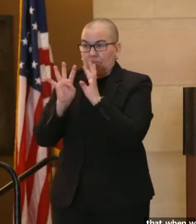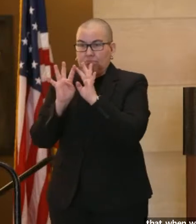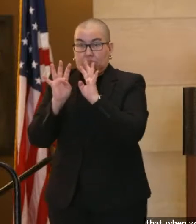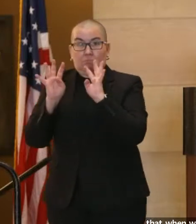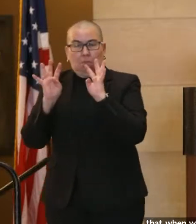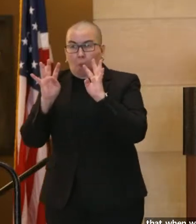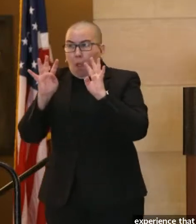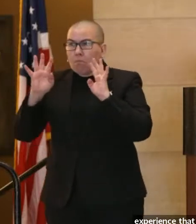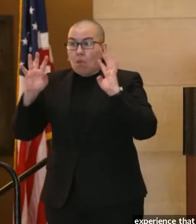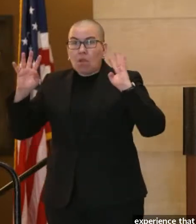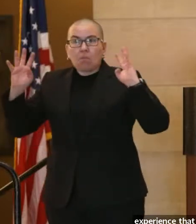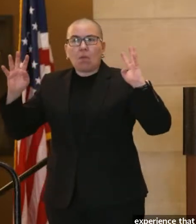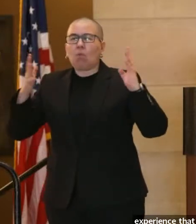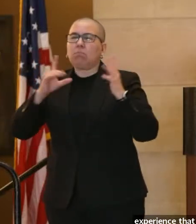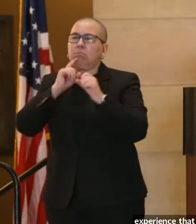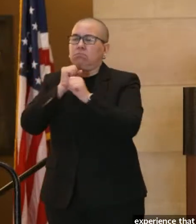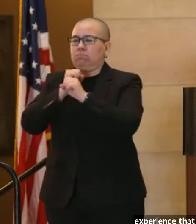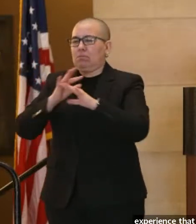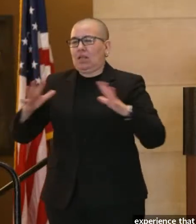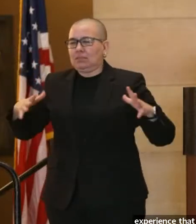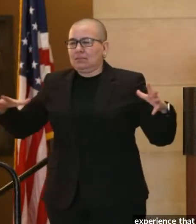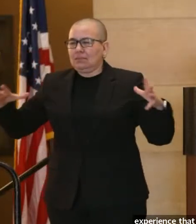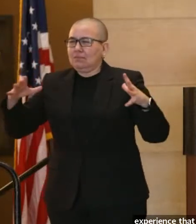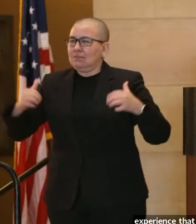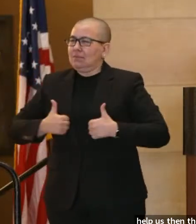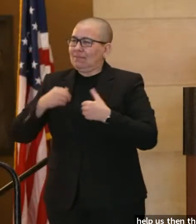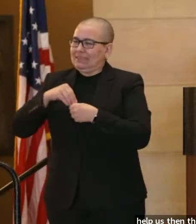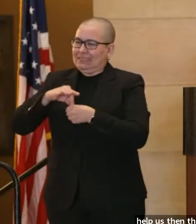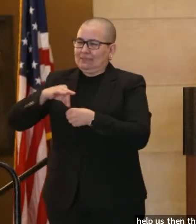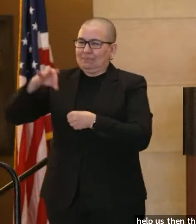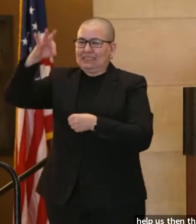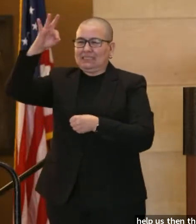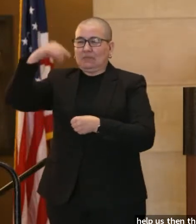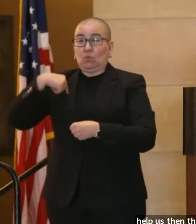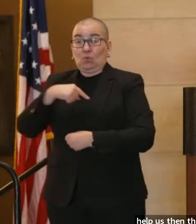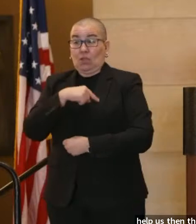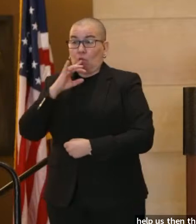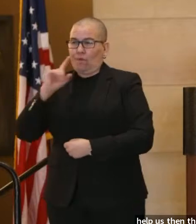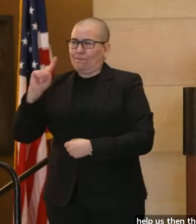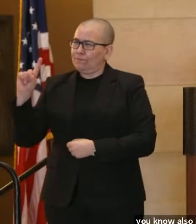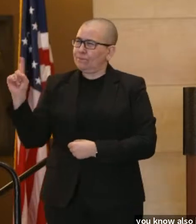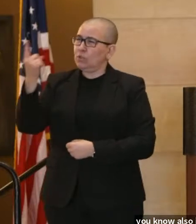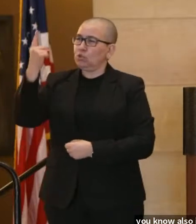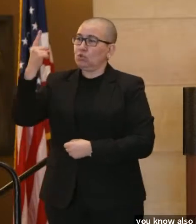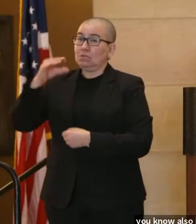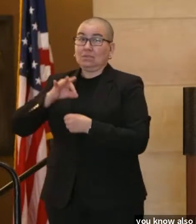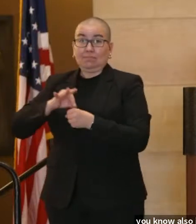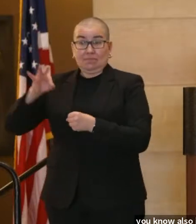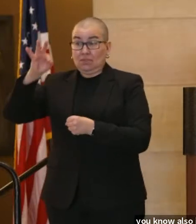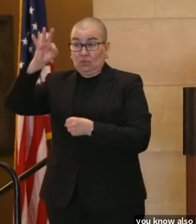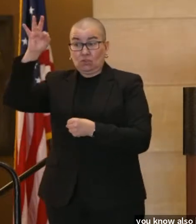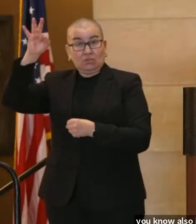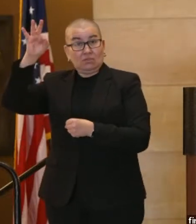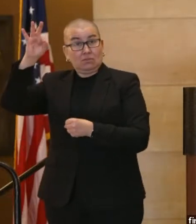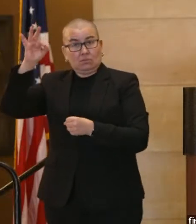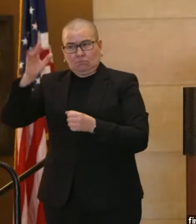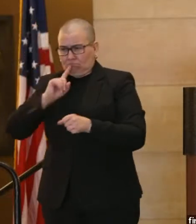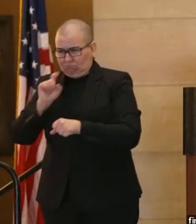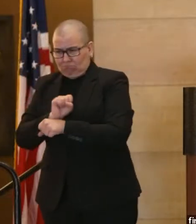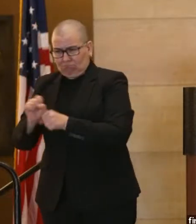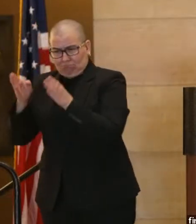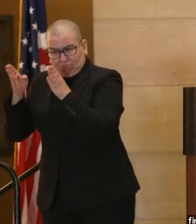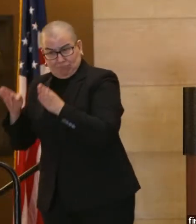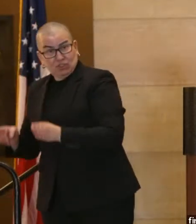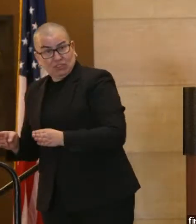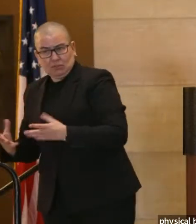know, also in a spiritual dimension, because we are first spirit, then we are this physical body. So basically, you know, it's